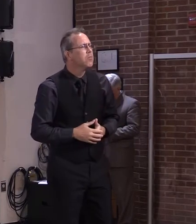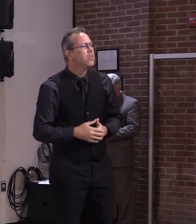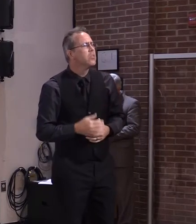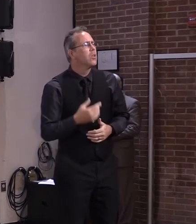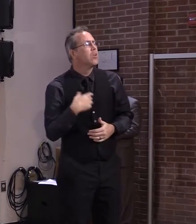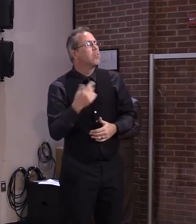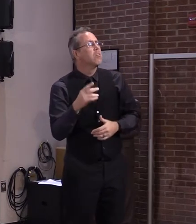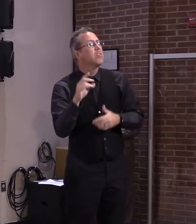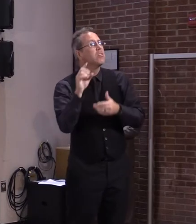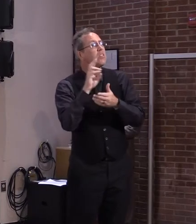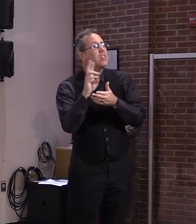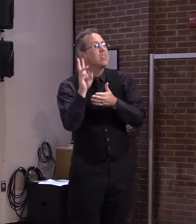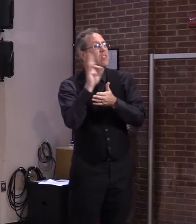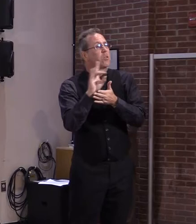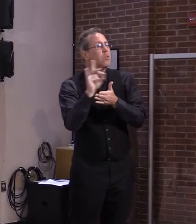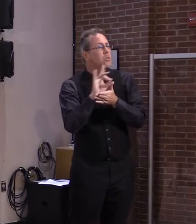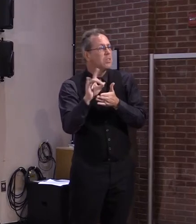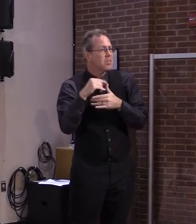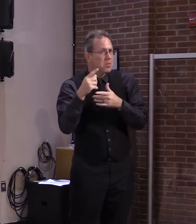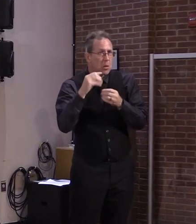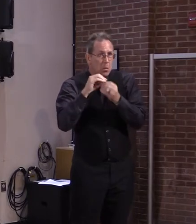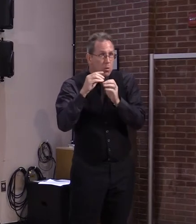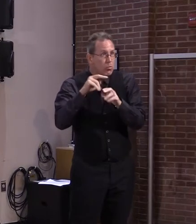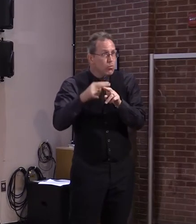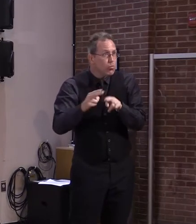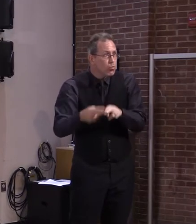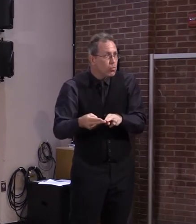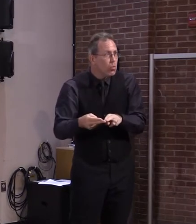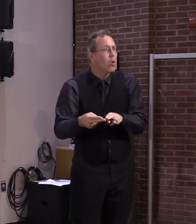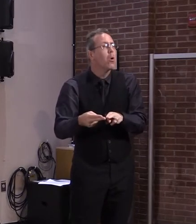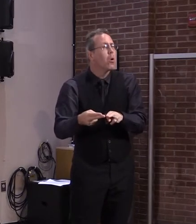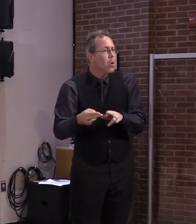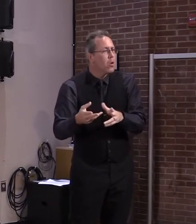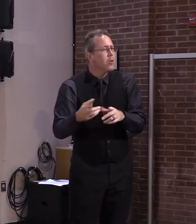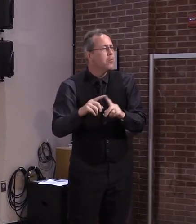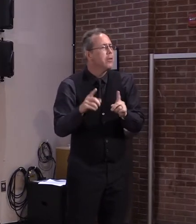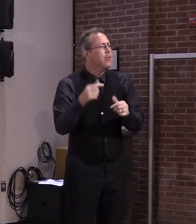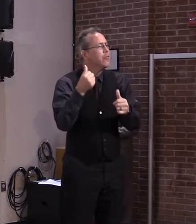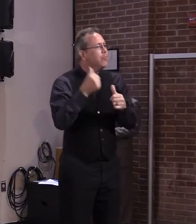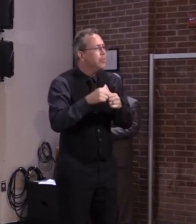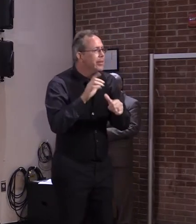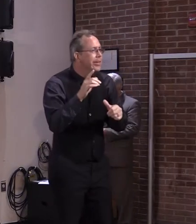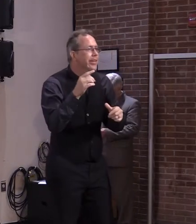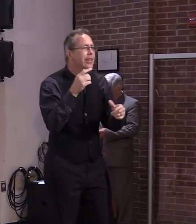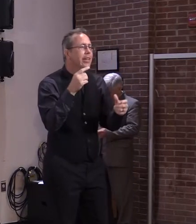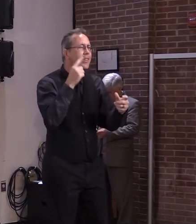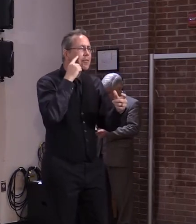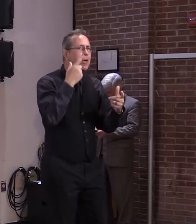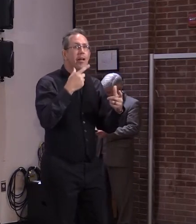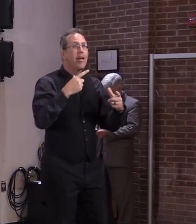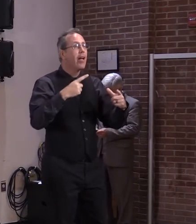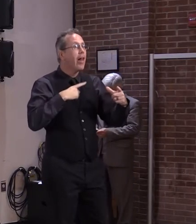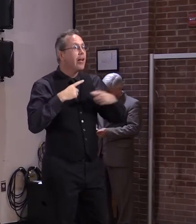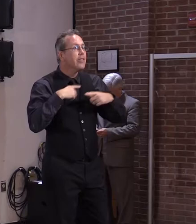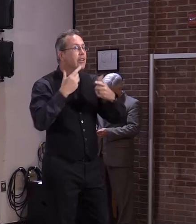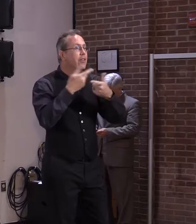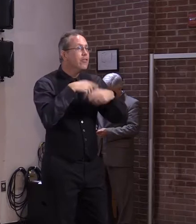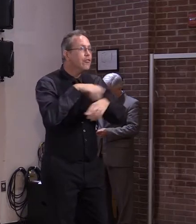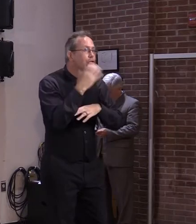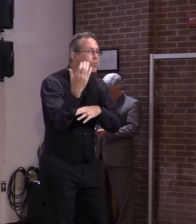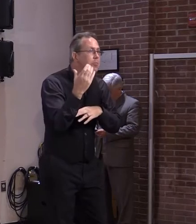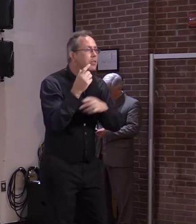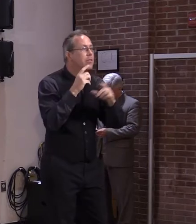well. But of course, there were those behavioral items that we mentioned in past press conferences, Labor Day, school starting, as words of caution.